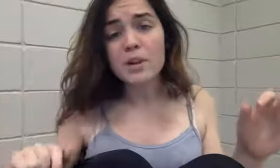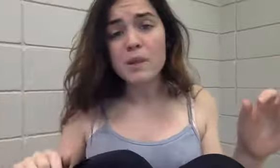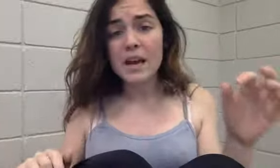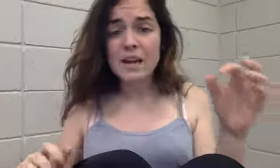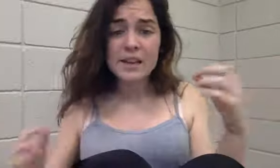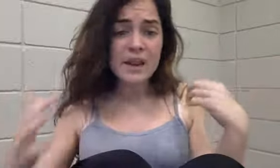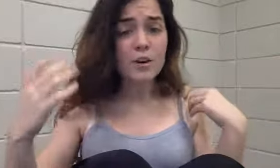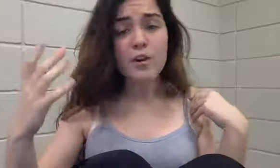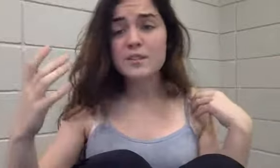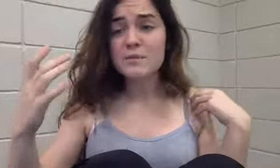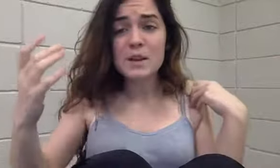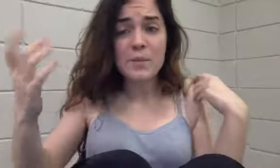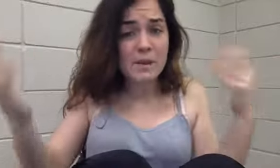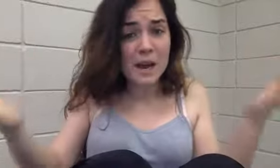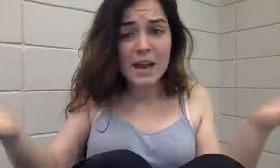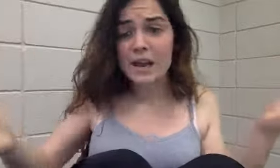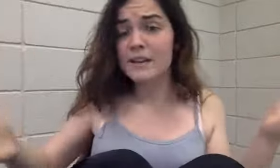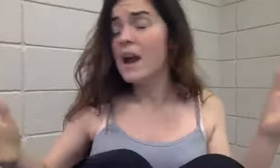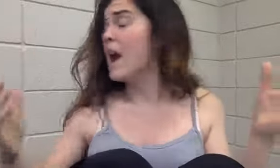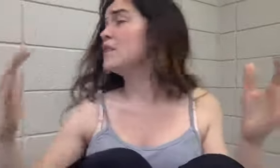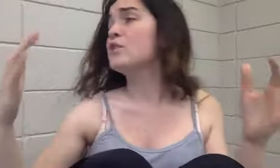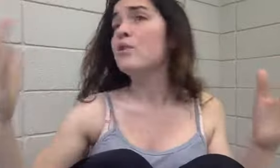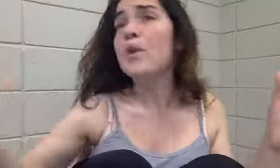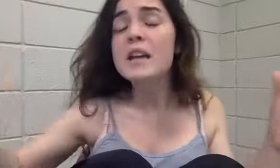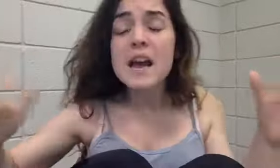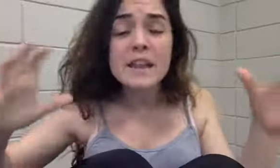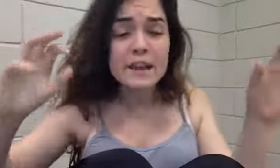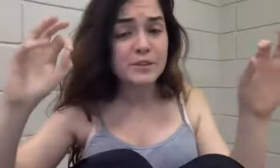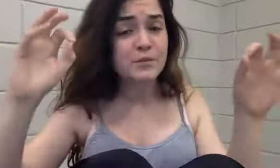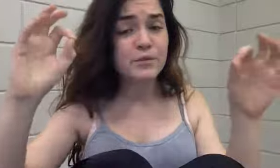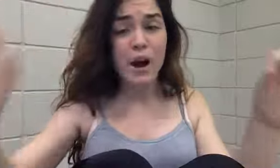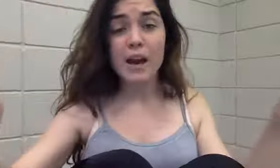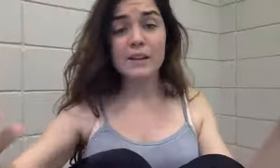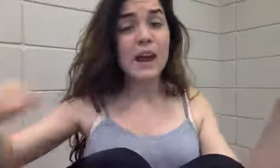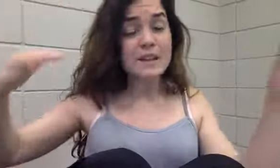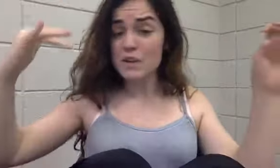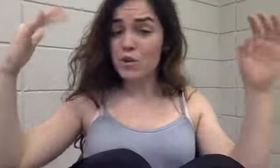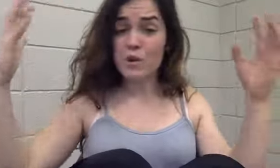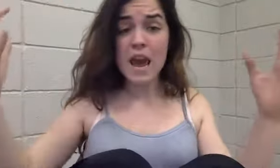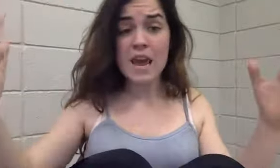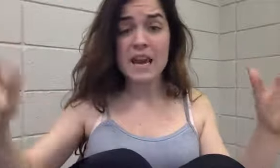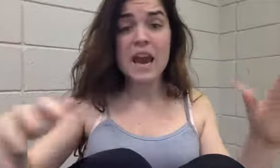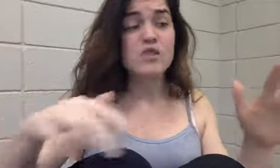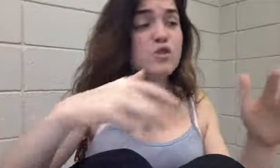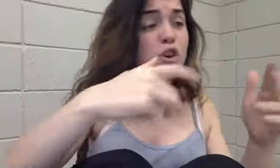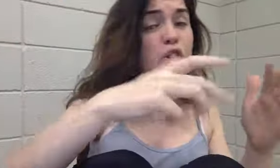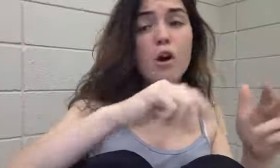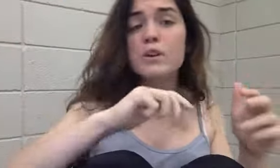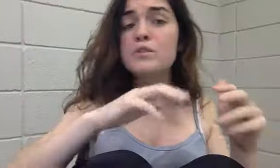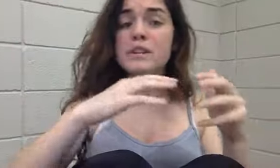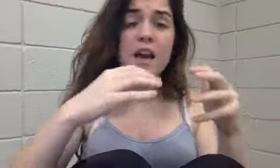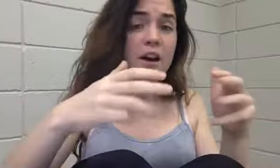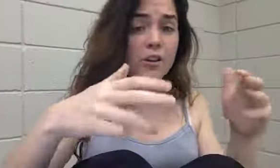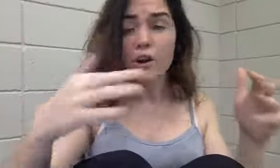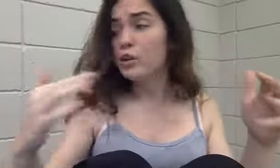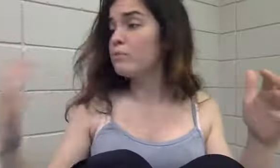head that now causes me to bend my head. And you know what? That is fine. That is okay. And you can go and you can tell your brothers